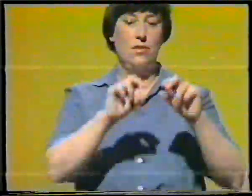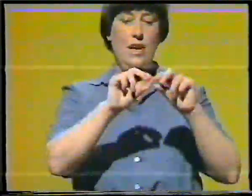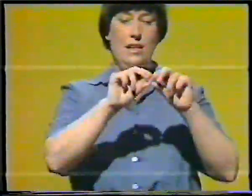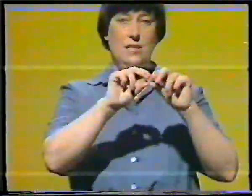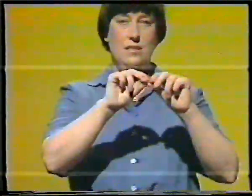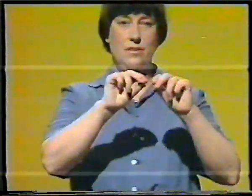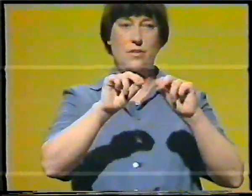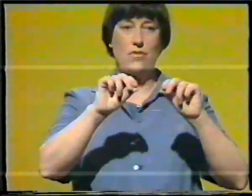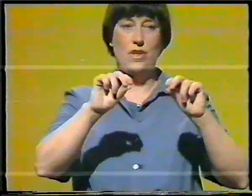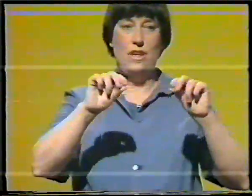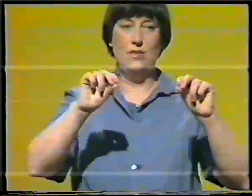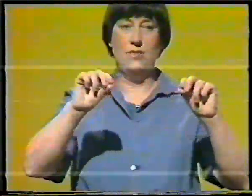Thread or string.